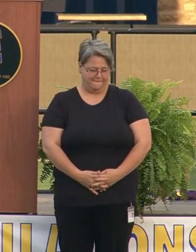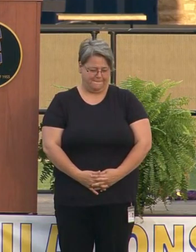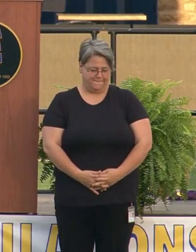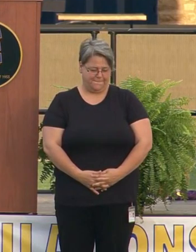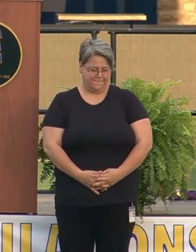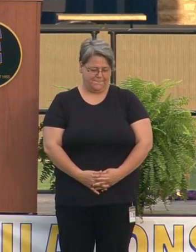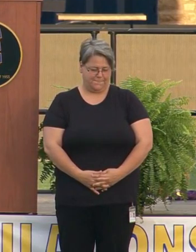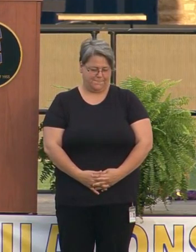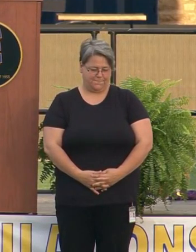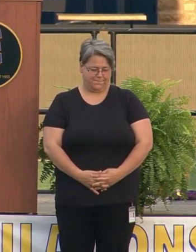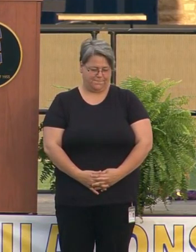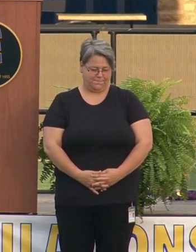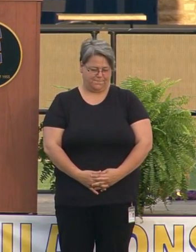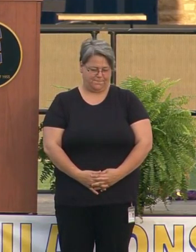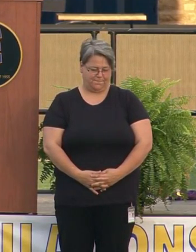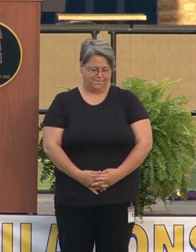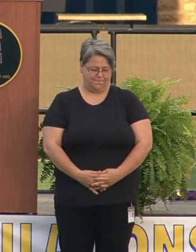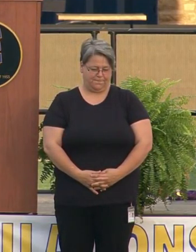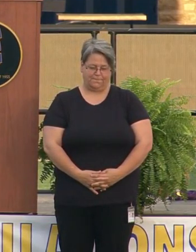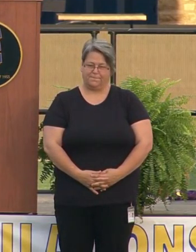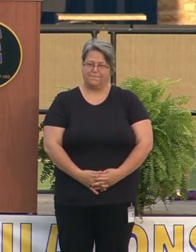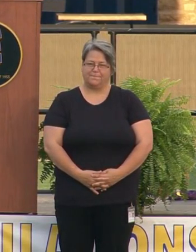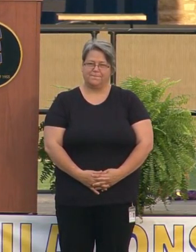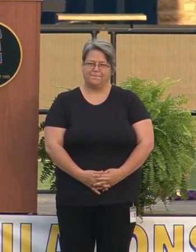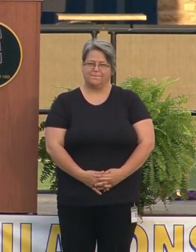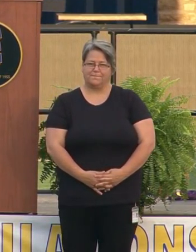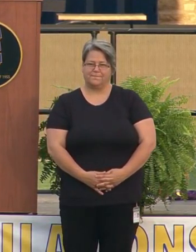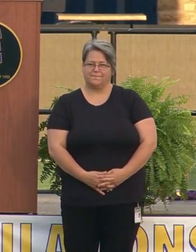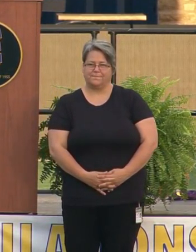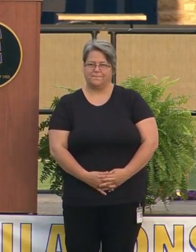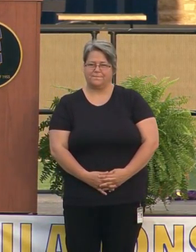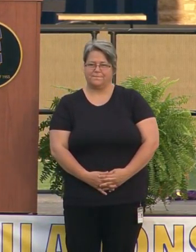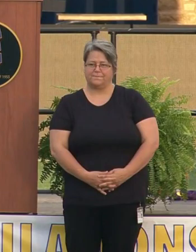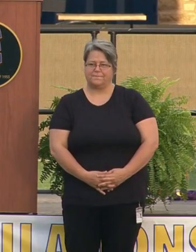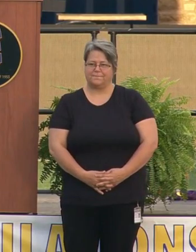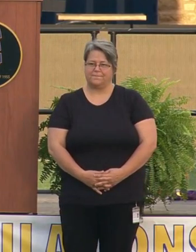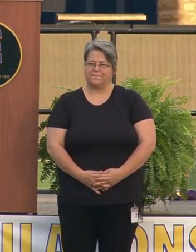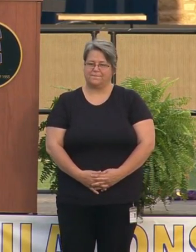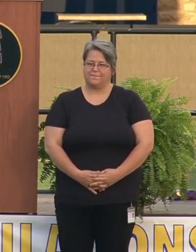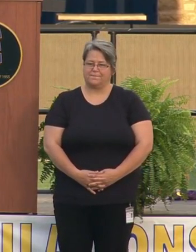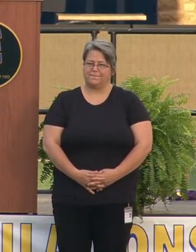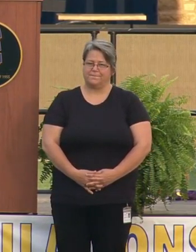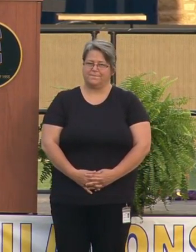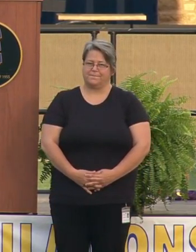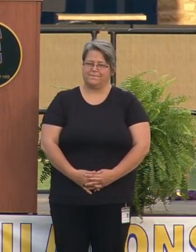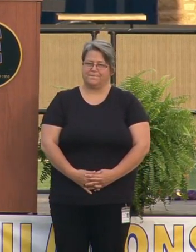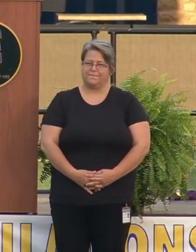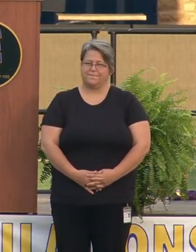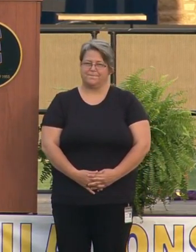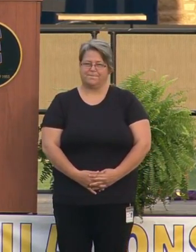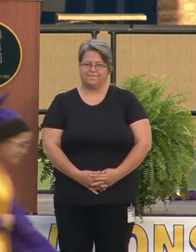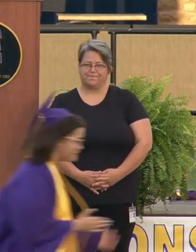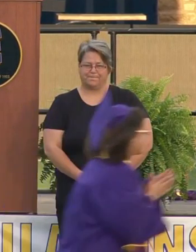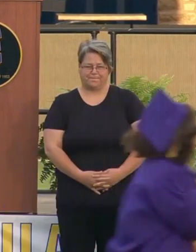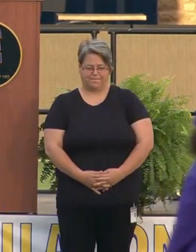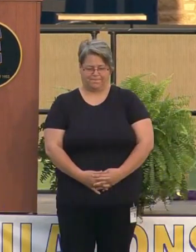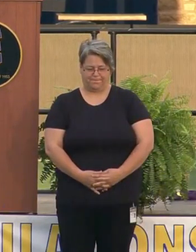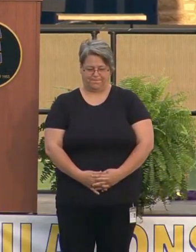representa una nación bajo Dios, indivisible, con libertad y justicia para todos.